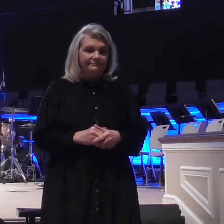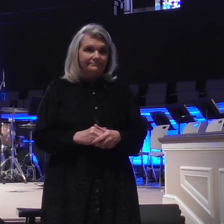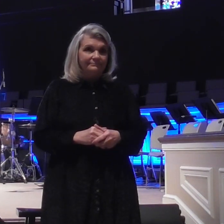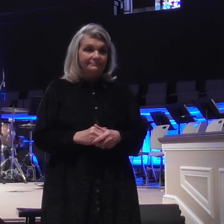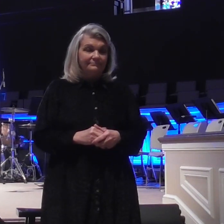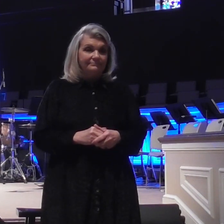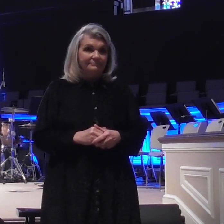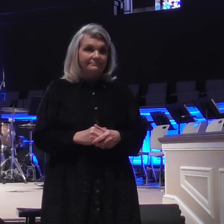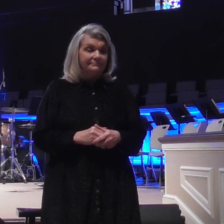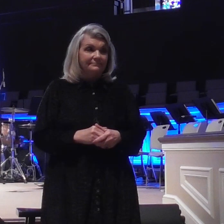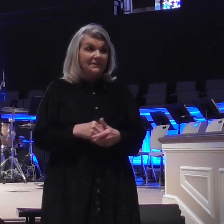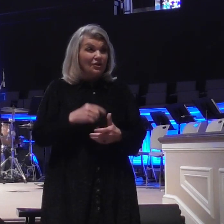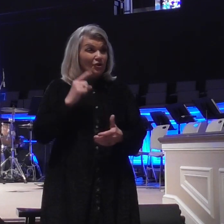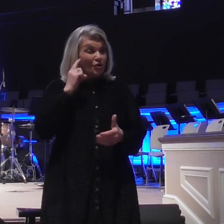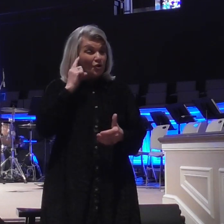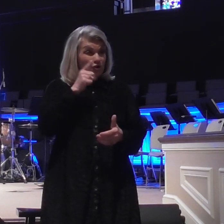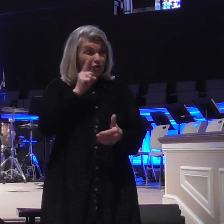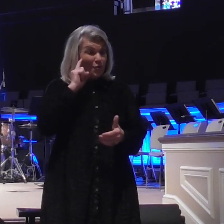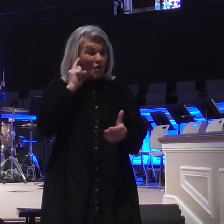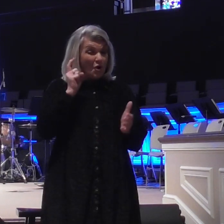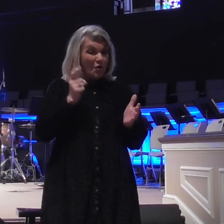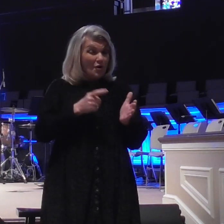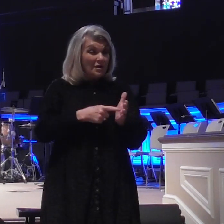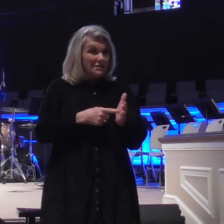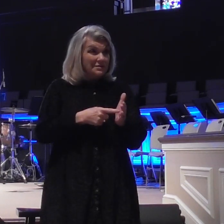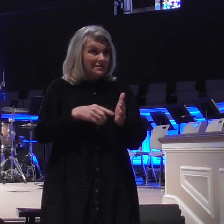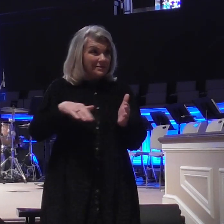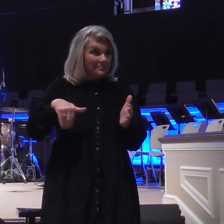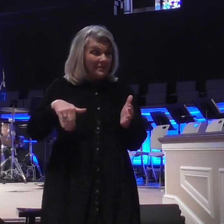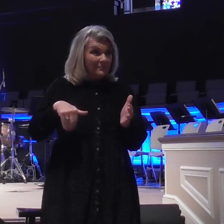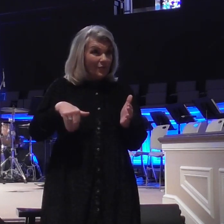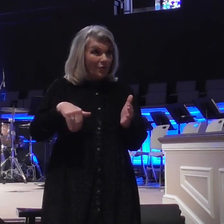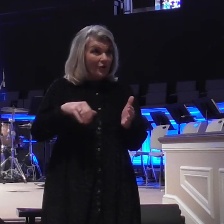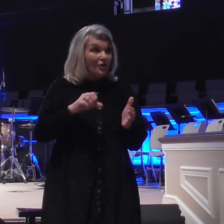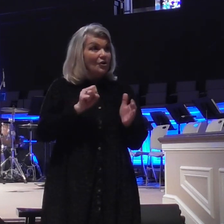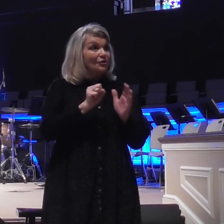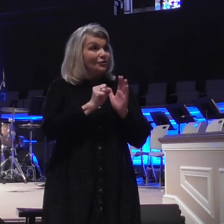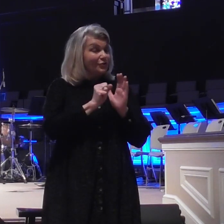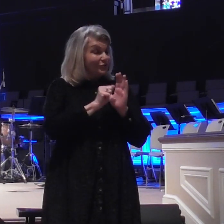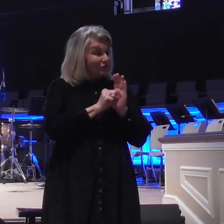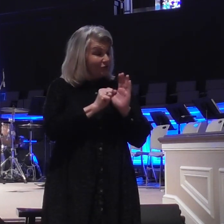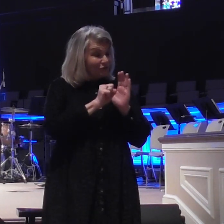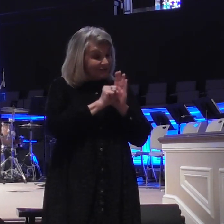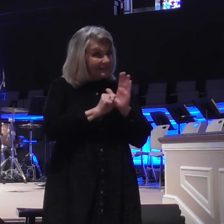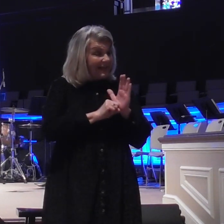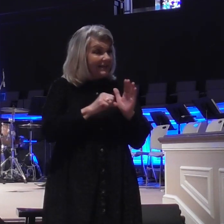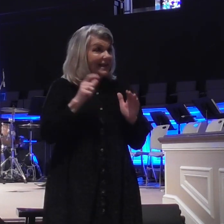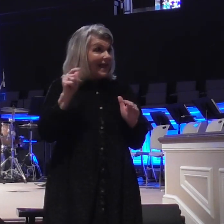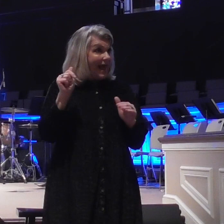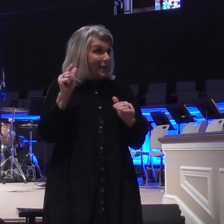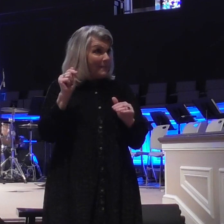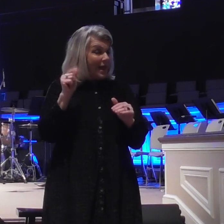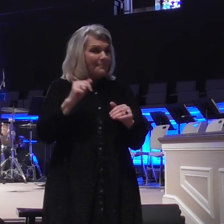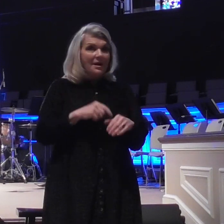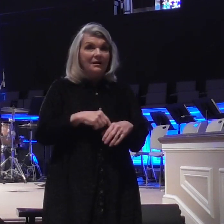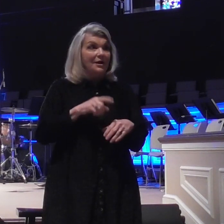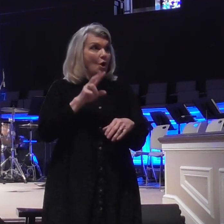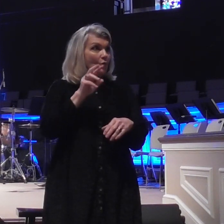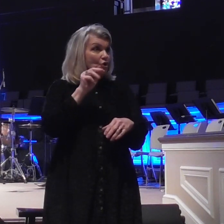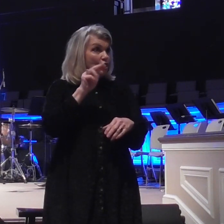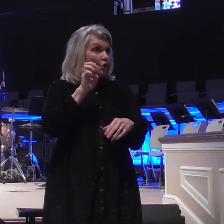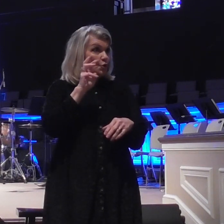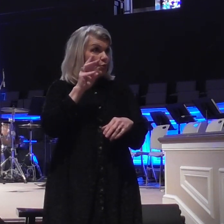I don't know if you noticed, but your wonderful state of Alabama figured prominently in the national news media this